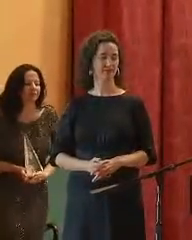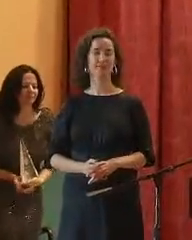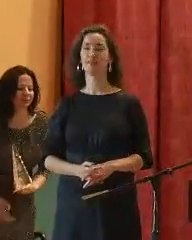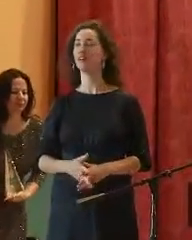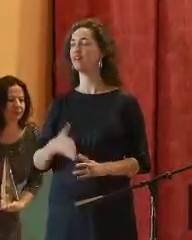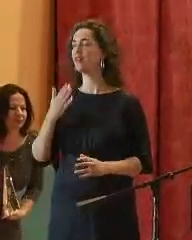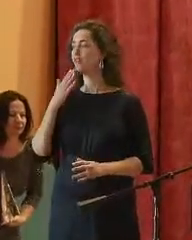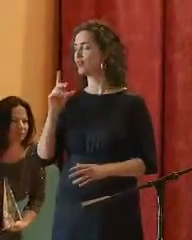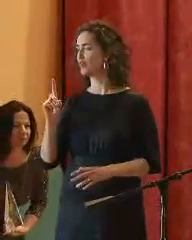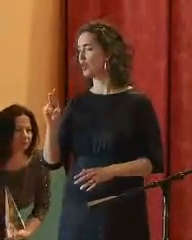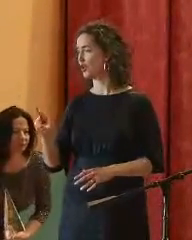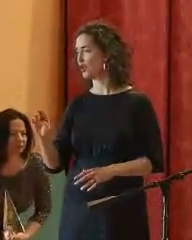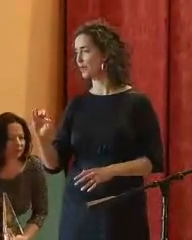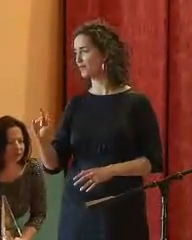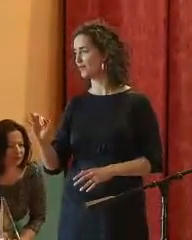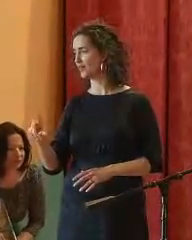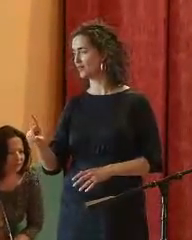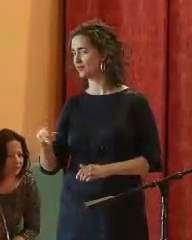Thank you, Dr. Mayfield.